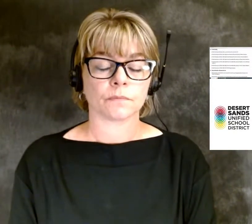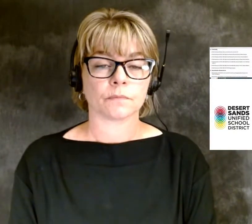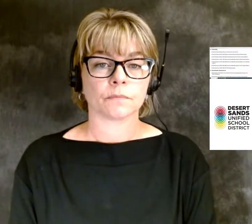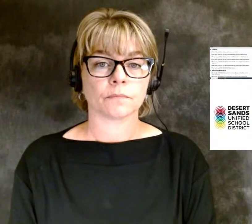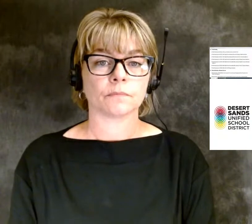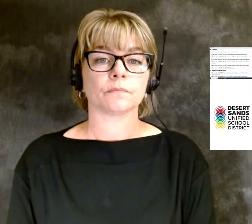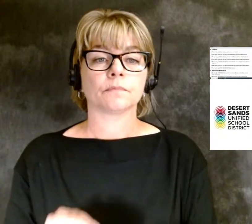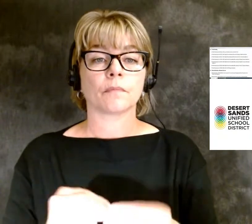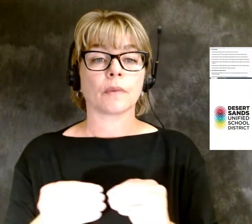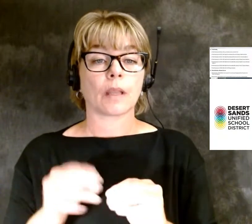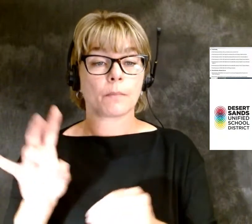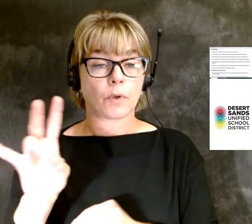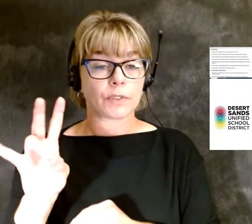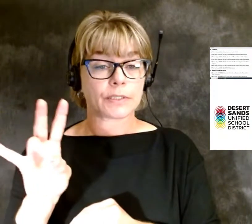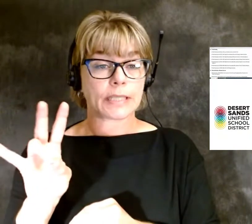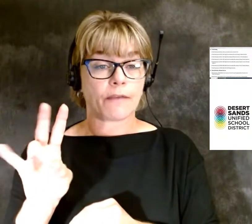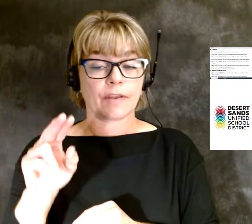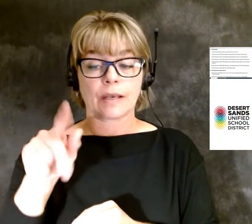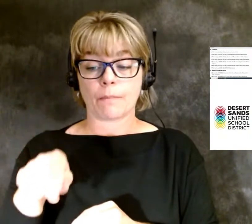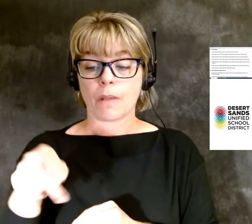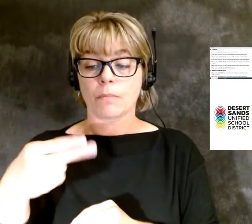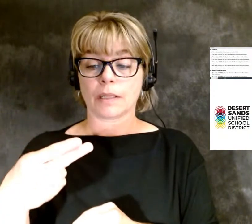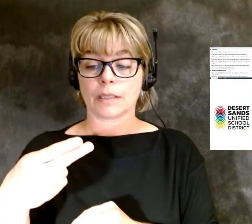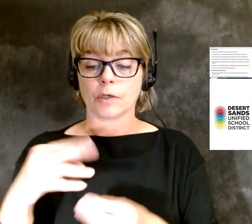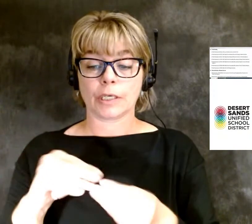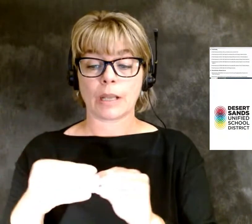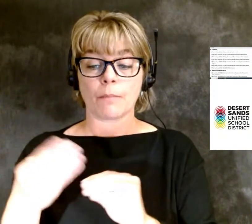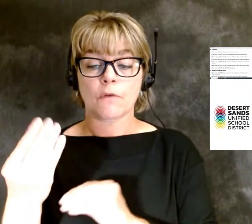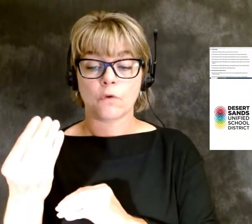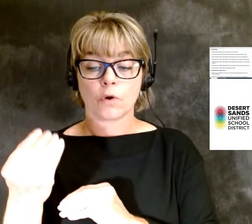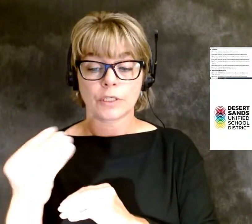Number 7, public hearing number 14,